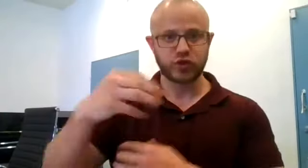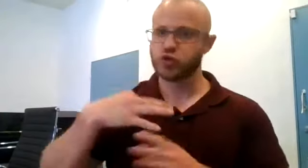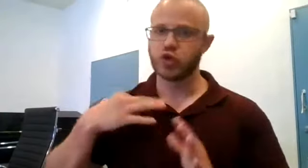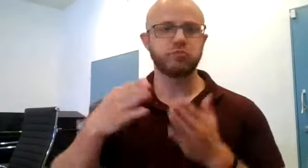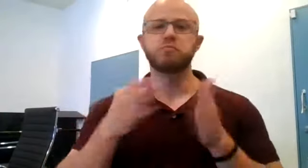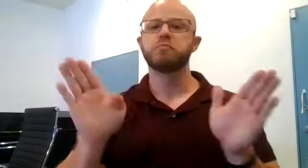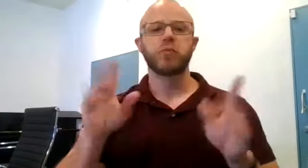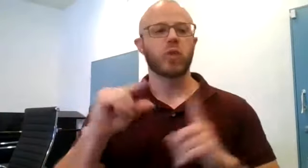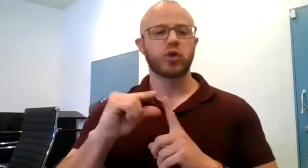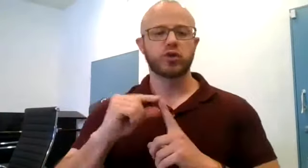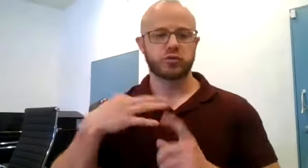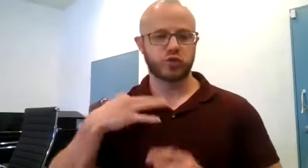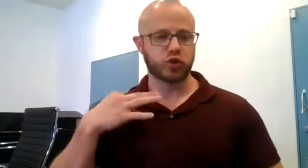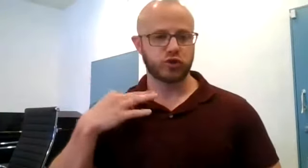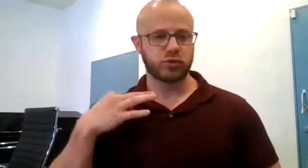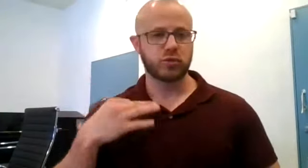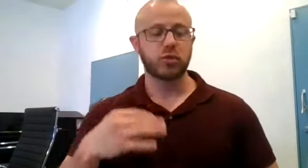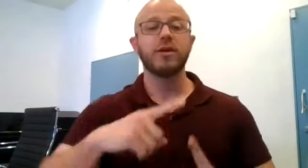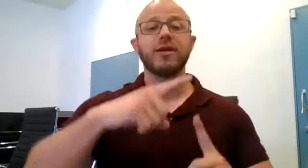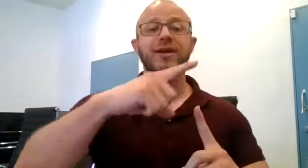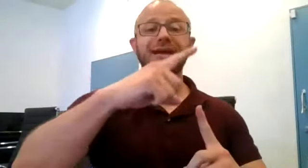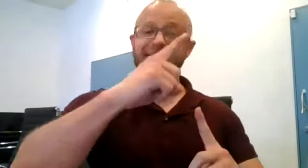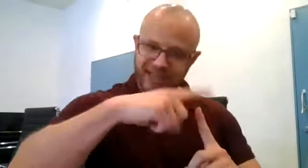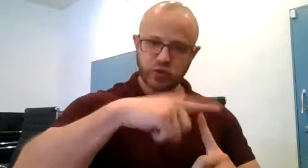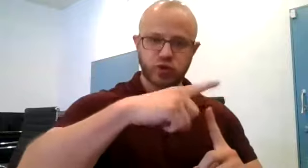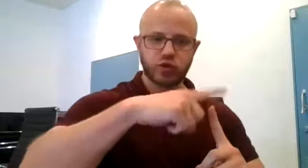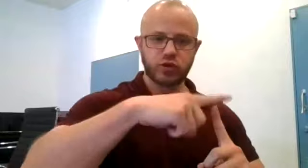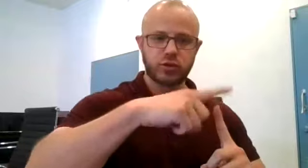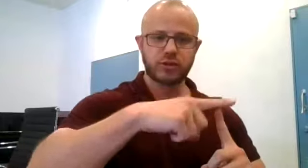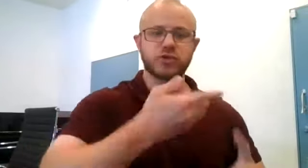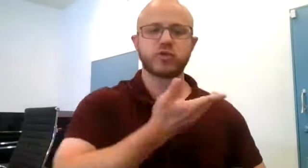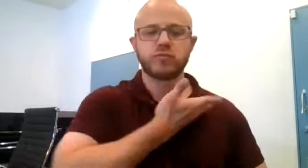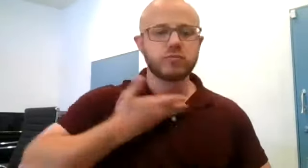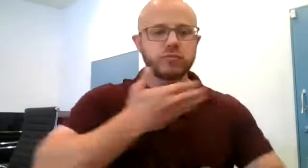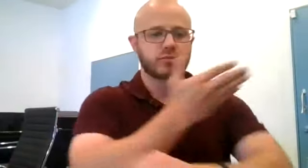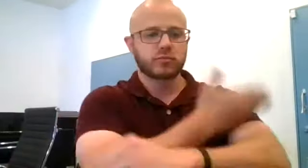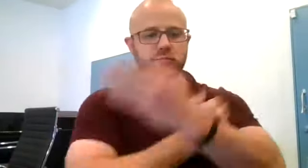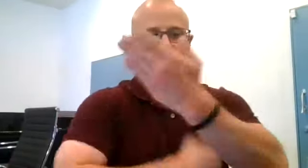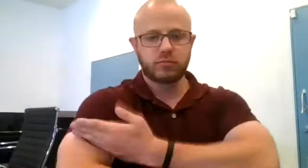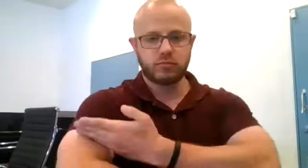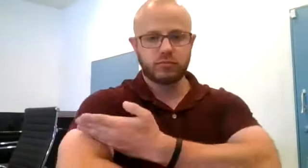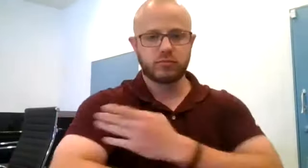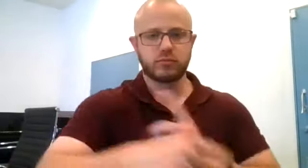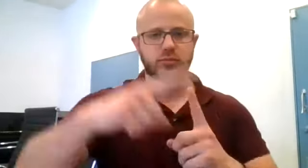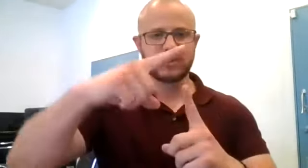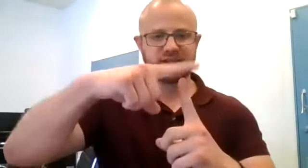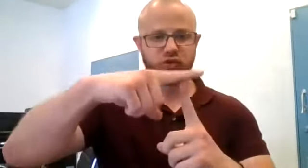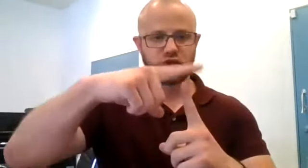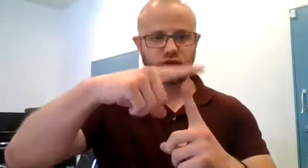This is a shirt in general. This can be a T-shirt, right?